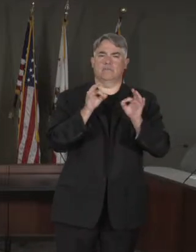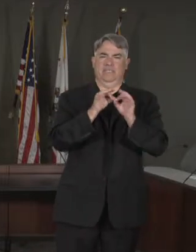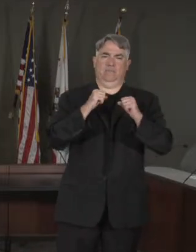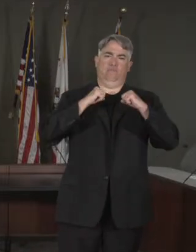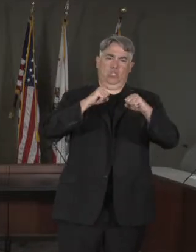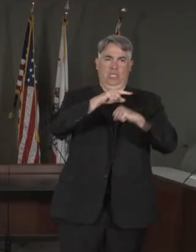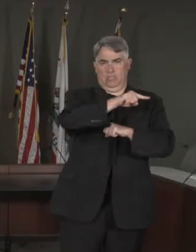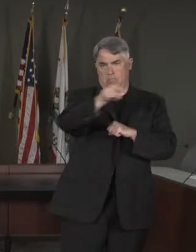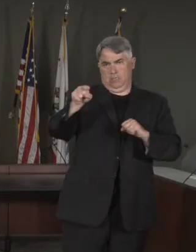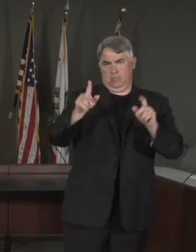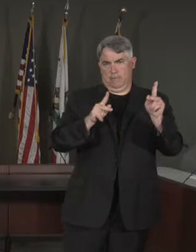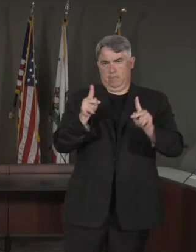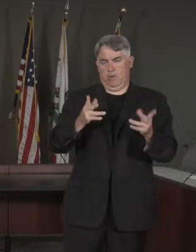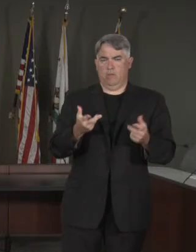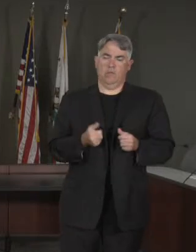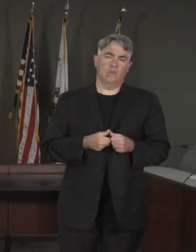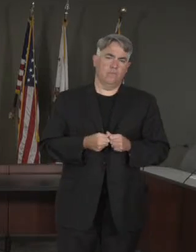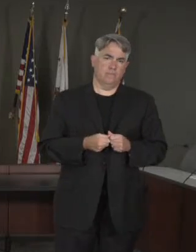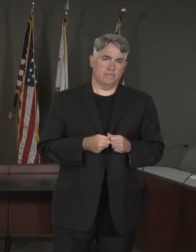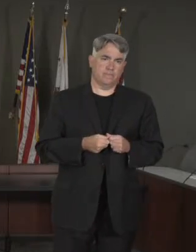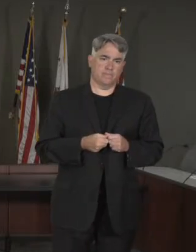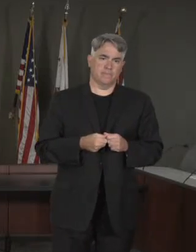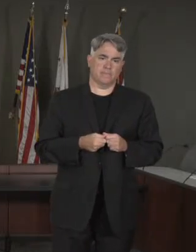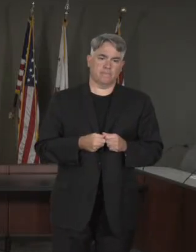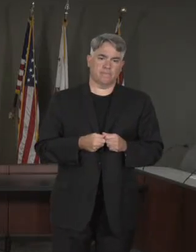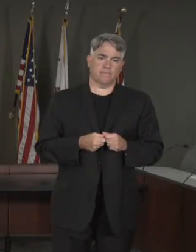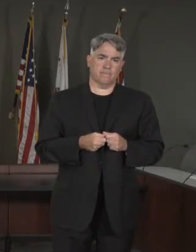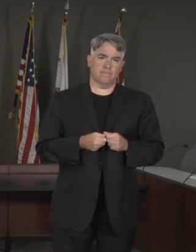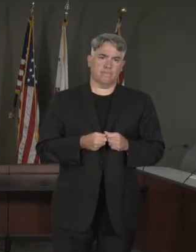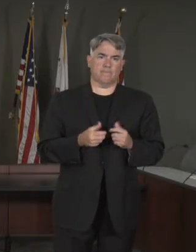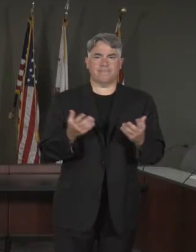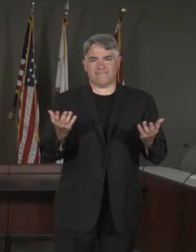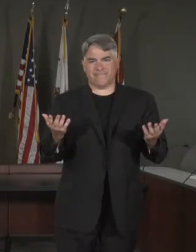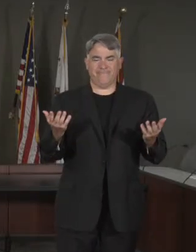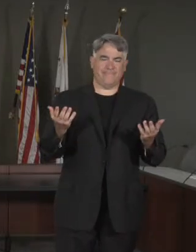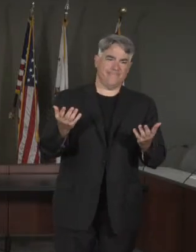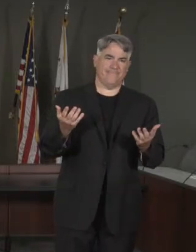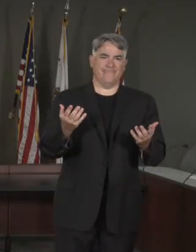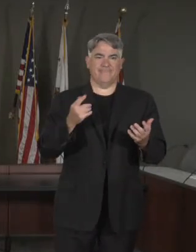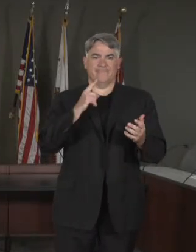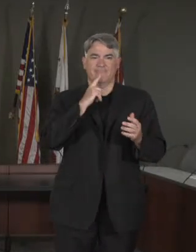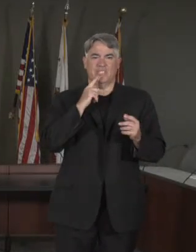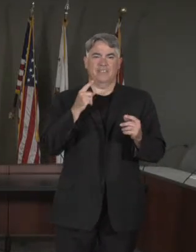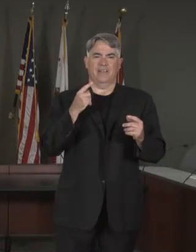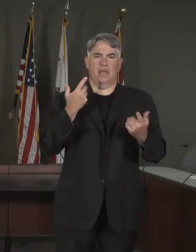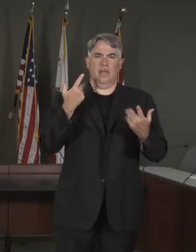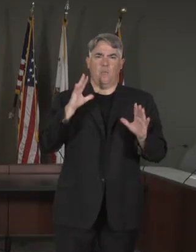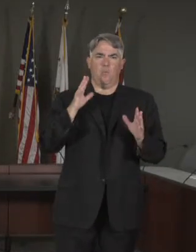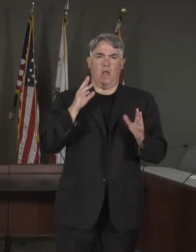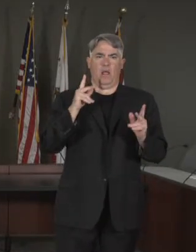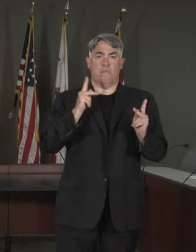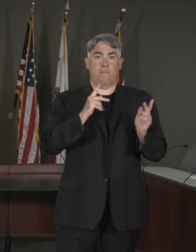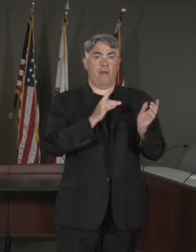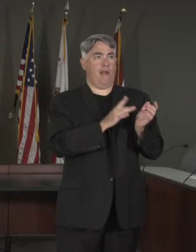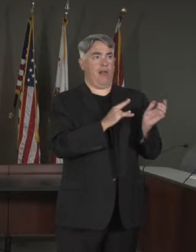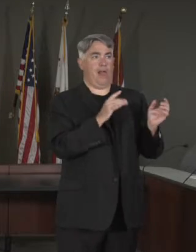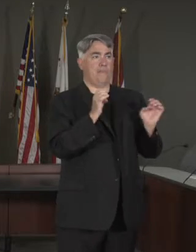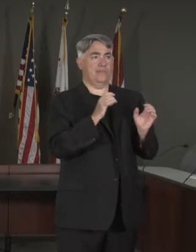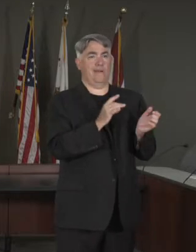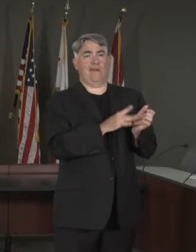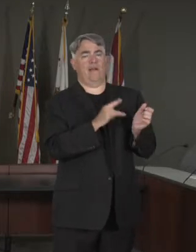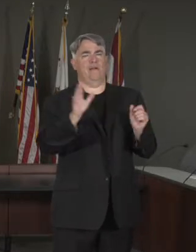in a way that I think serves other purposes. But I think the public as a whole should know that what we're doing is a standard